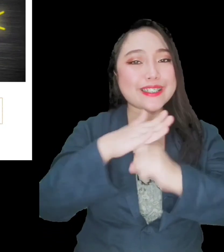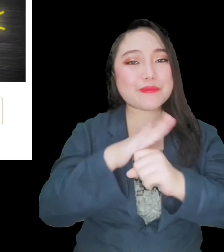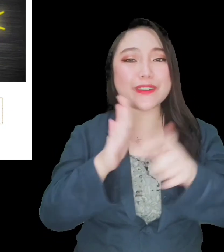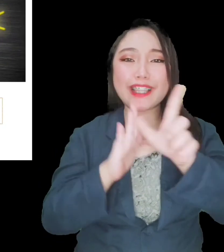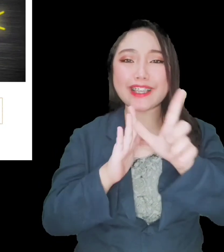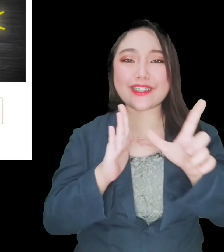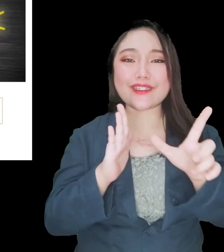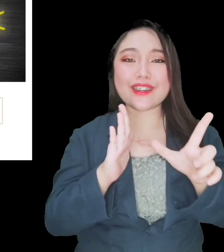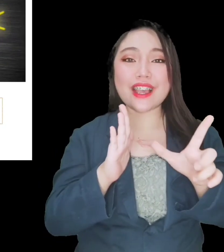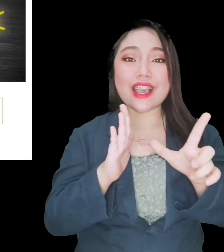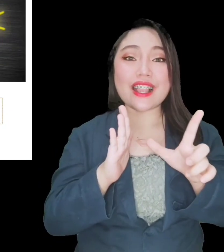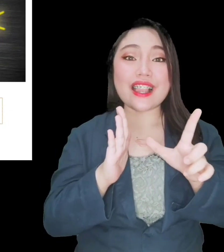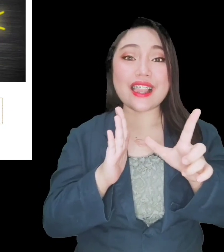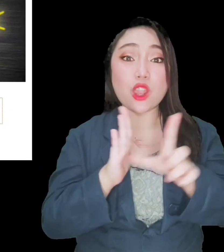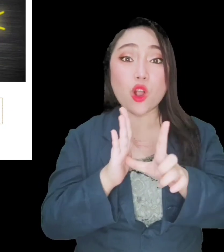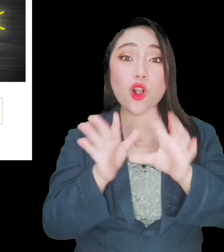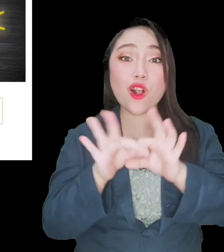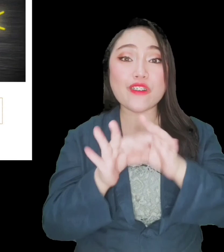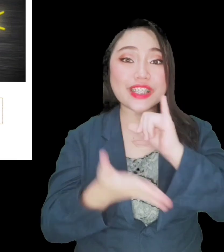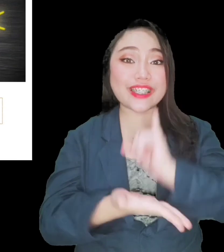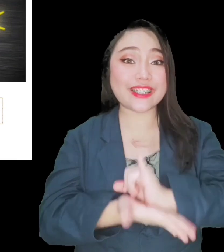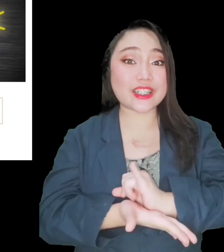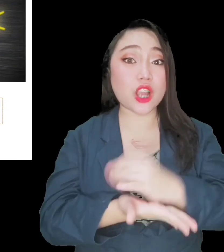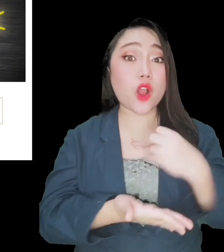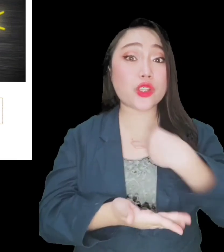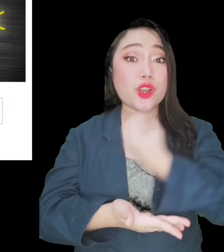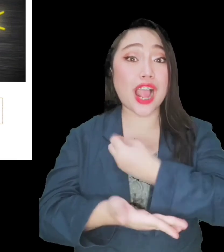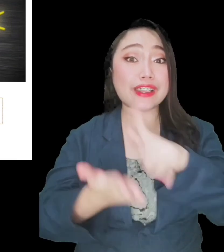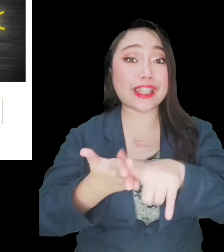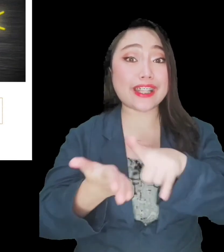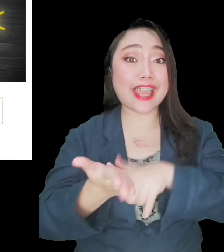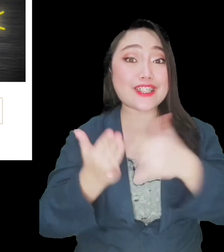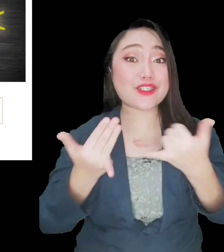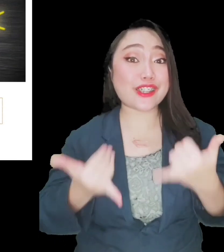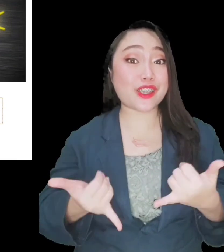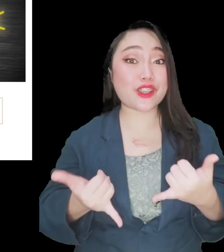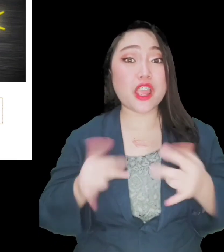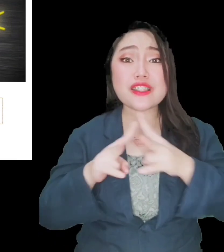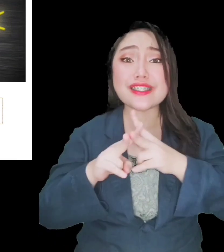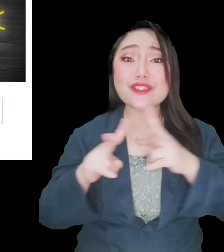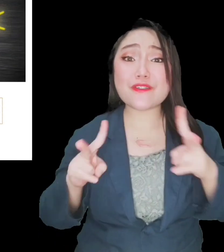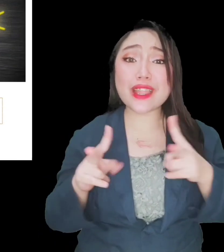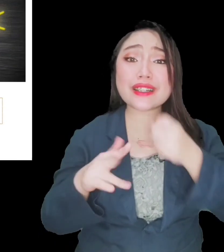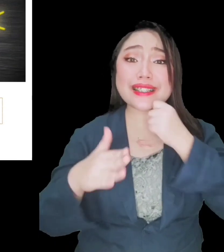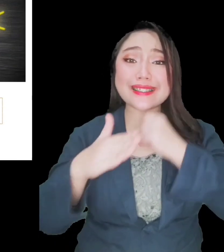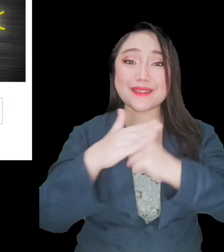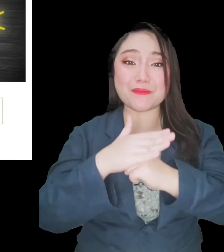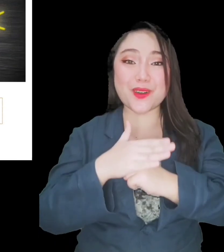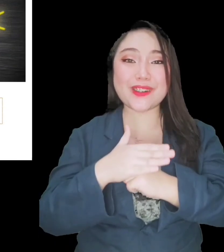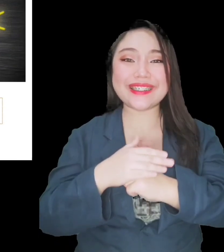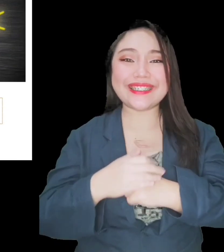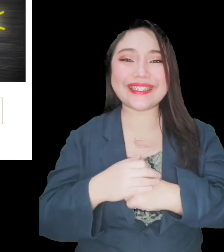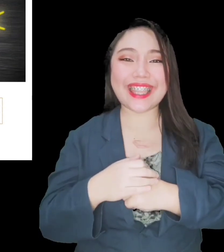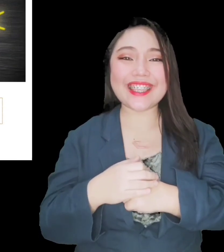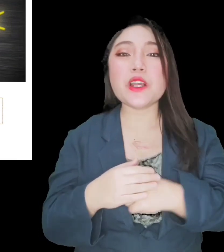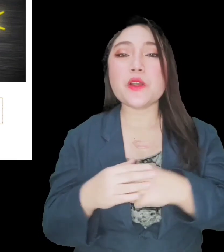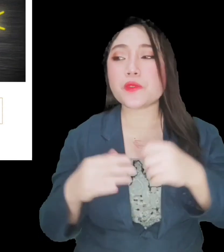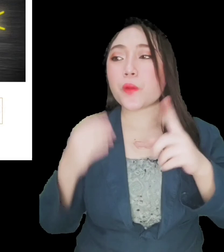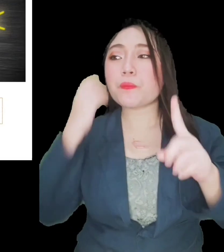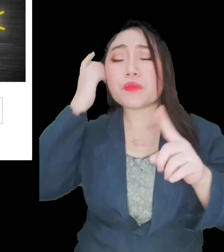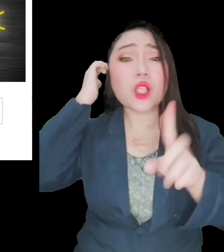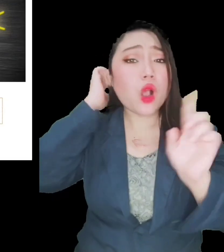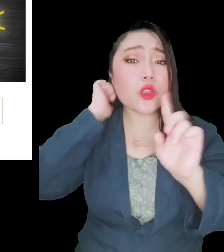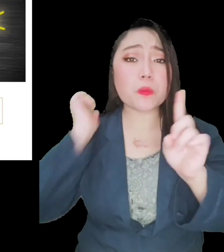Now I told you it's a very simple lesson about the law of inertia. Our lesson today is very